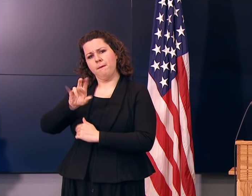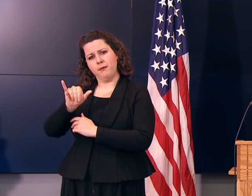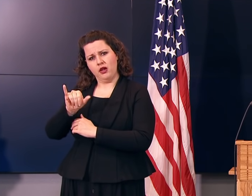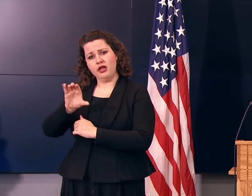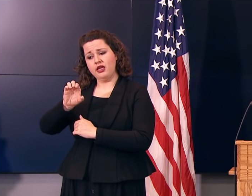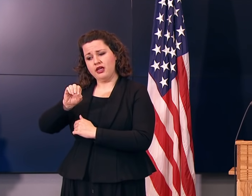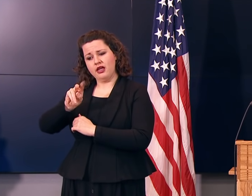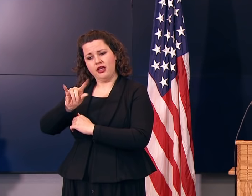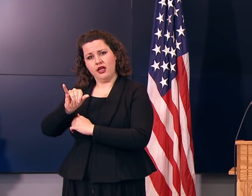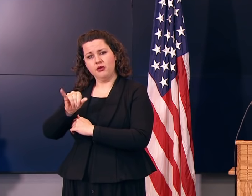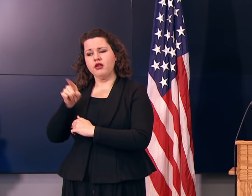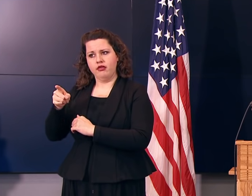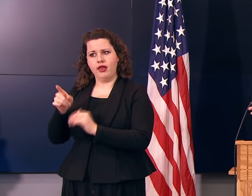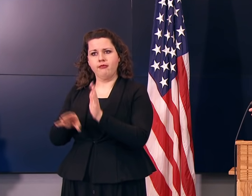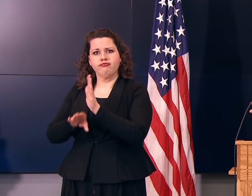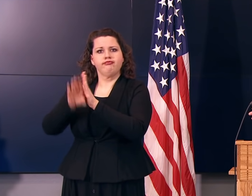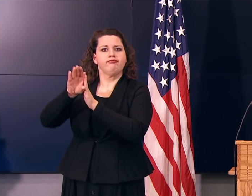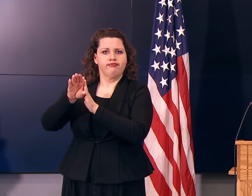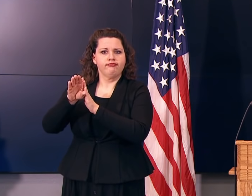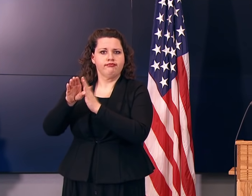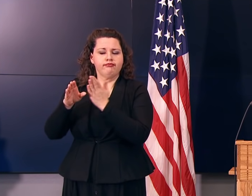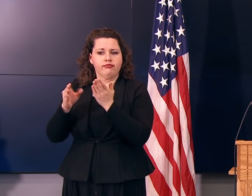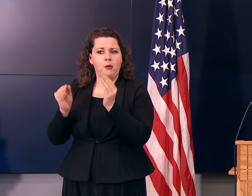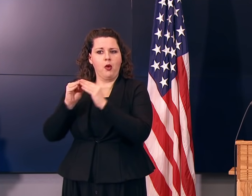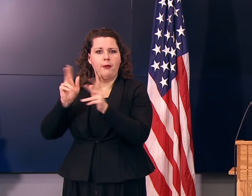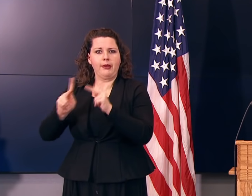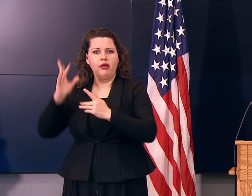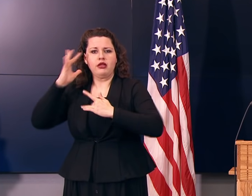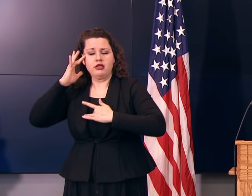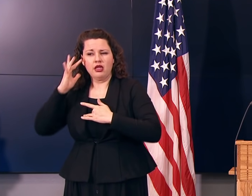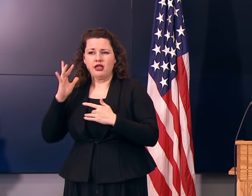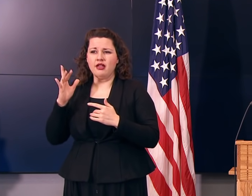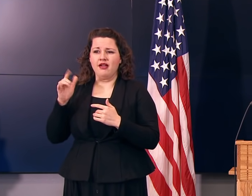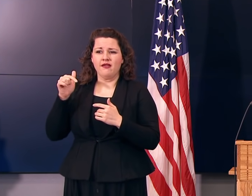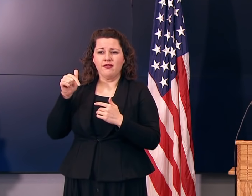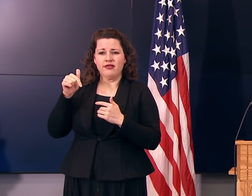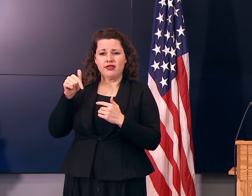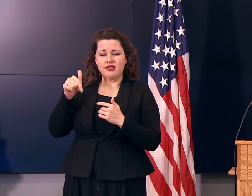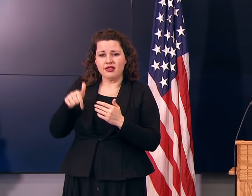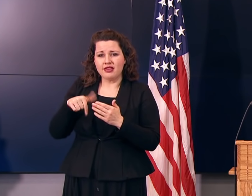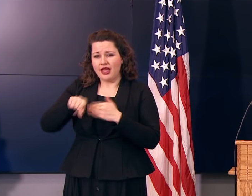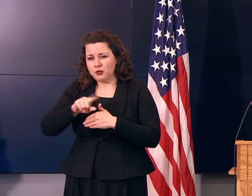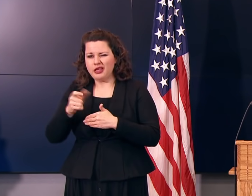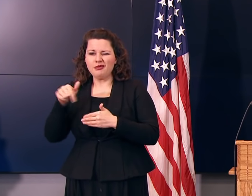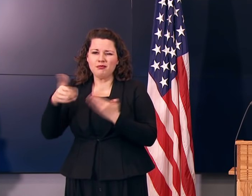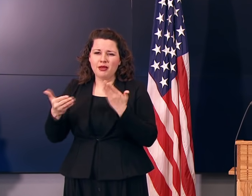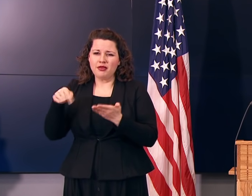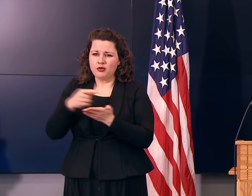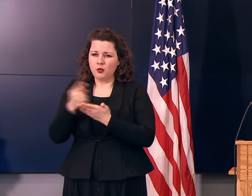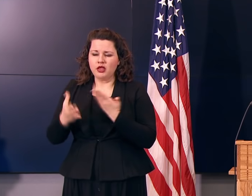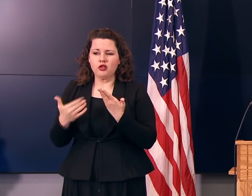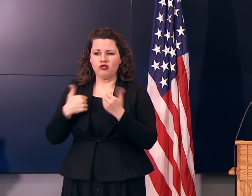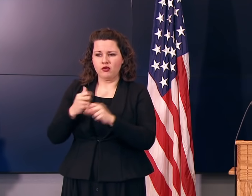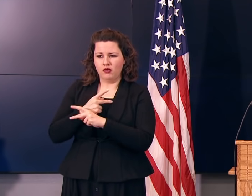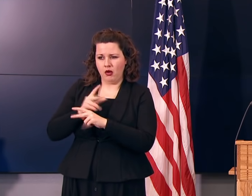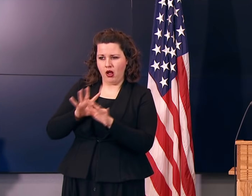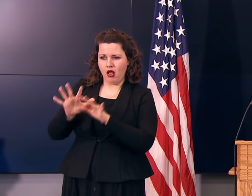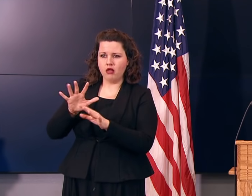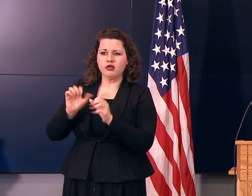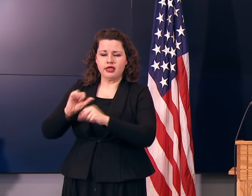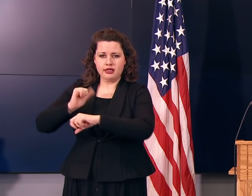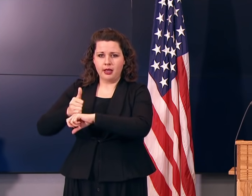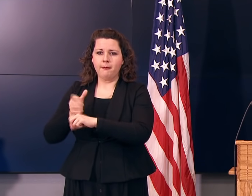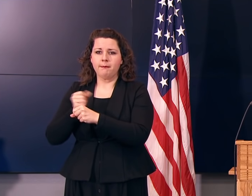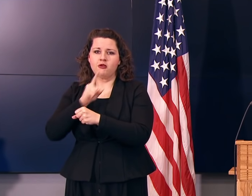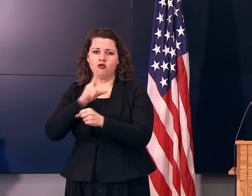spike, and so it'll be first of next week, maybe this weekend. We're looking at logistics right now, making sure that we have